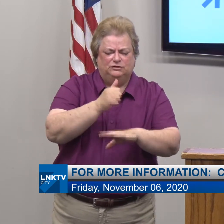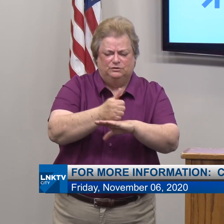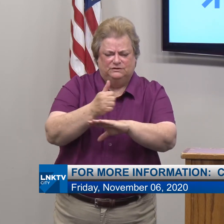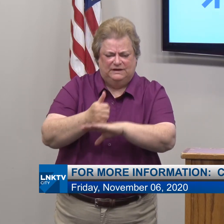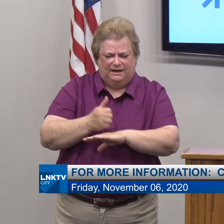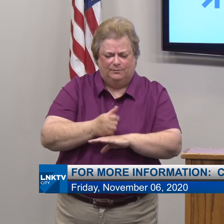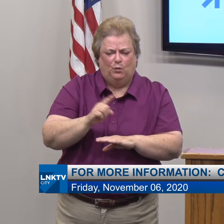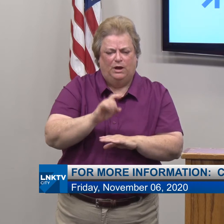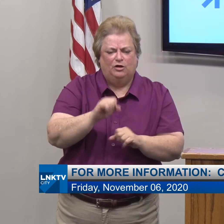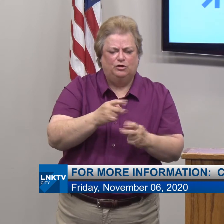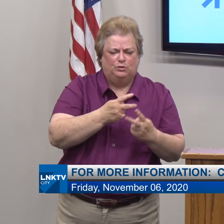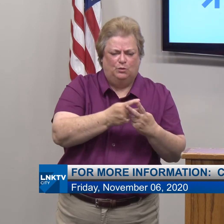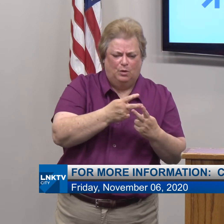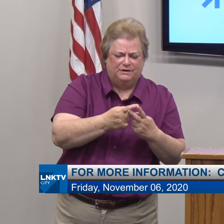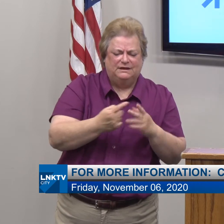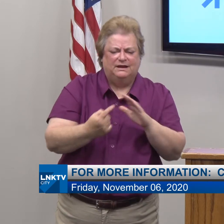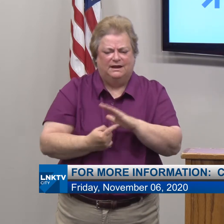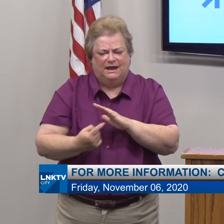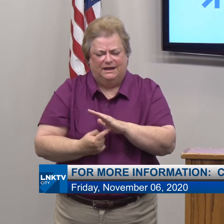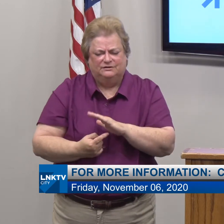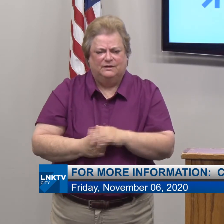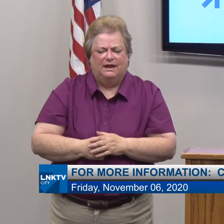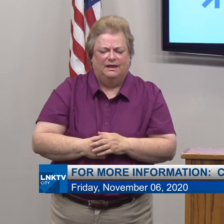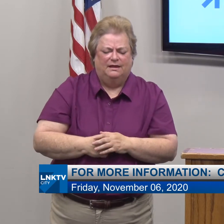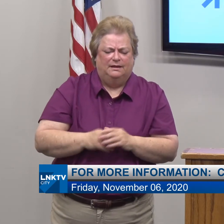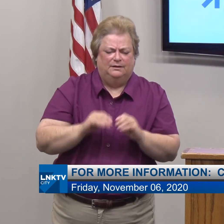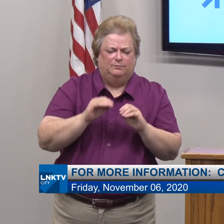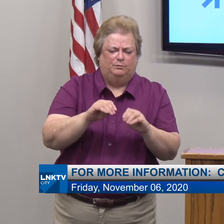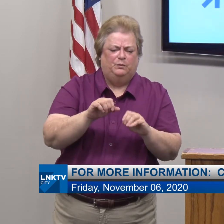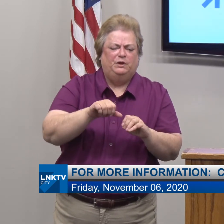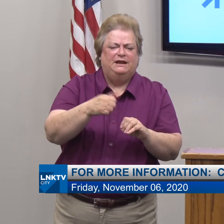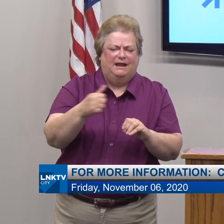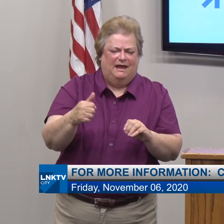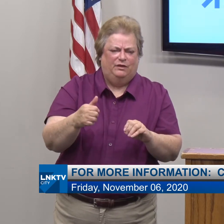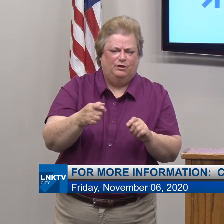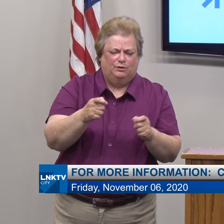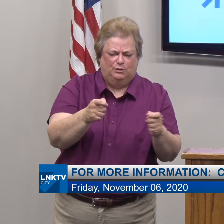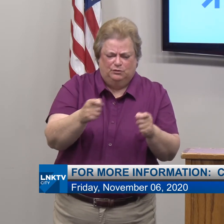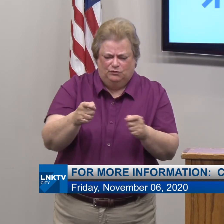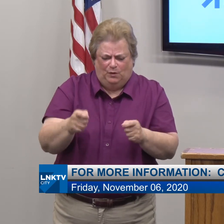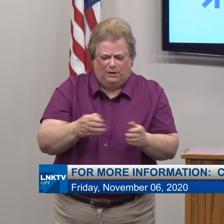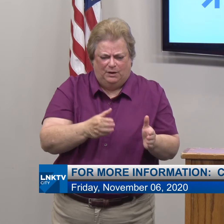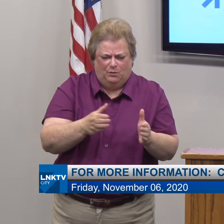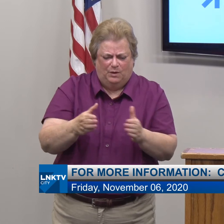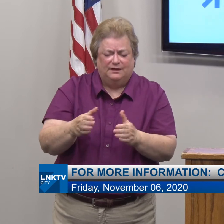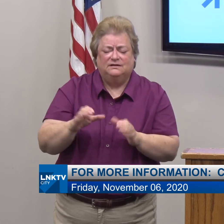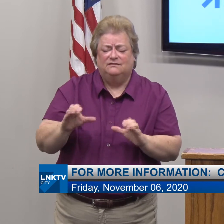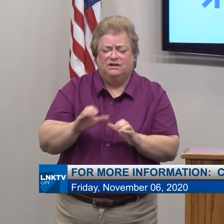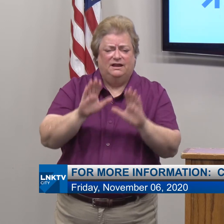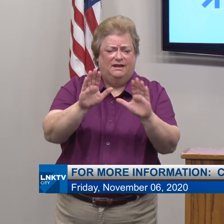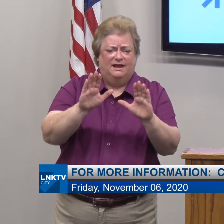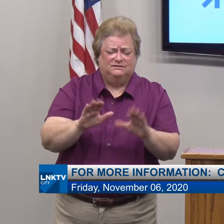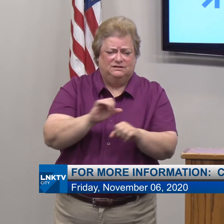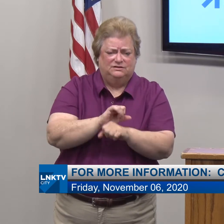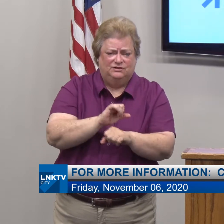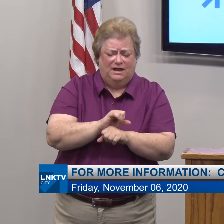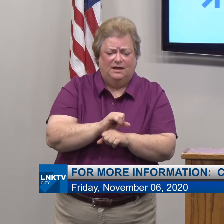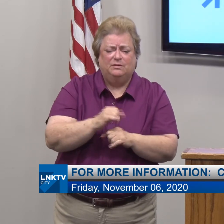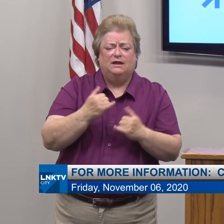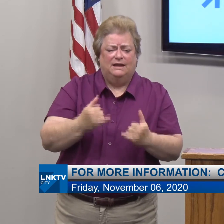quarantine and isolate, put in other infection control measures. And they really done an excellent job. They are turning